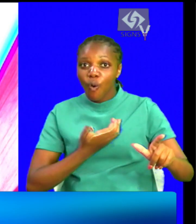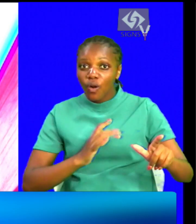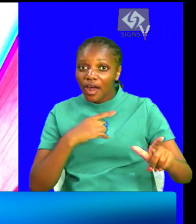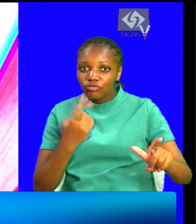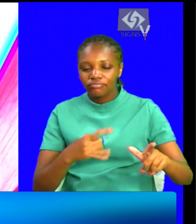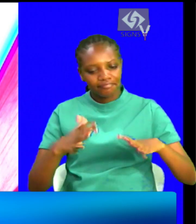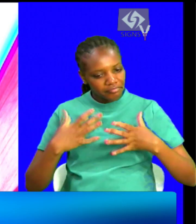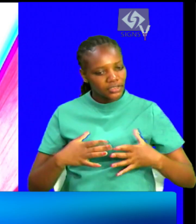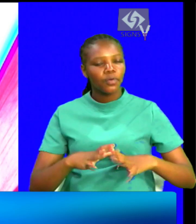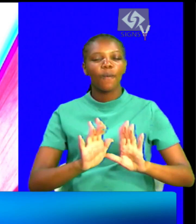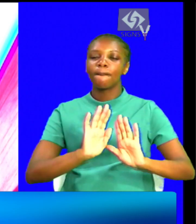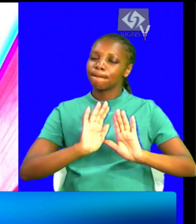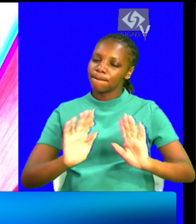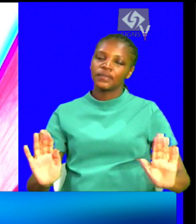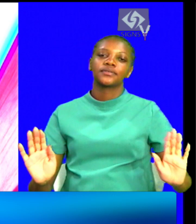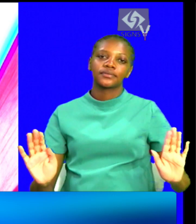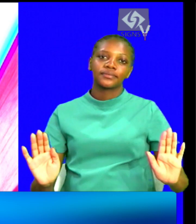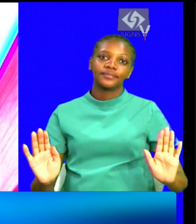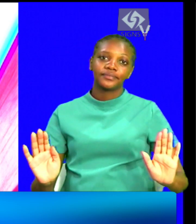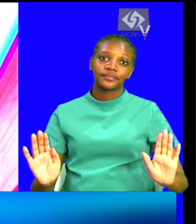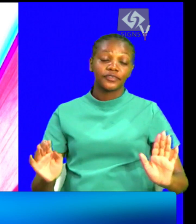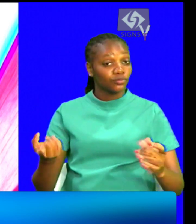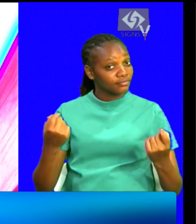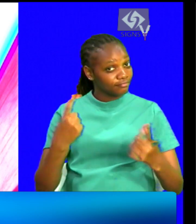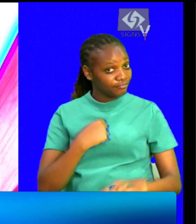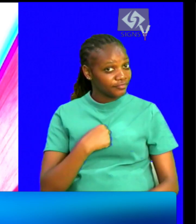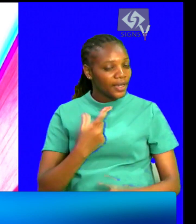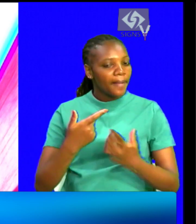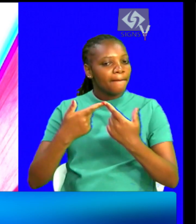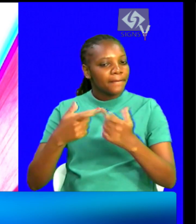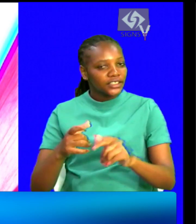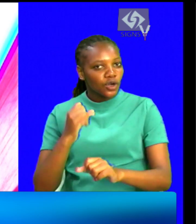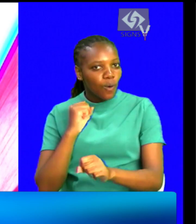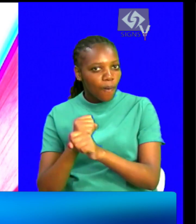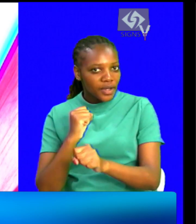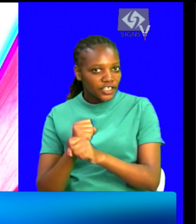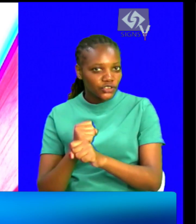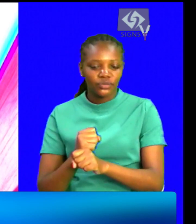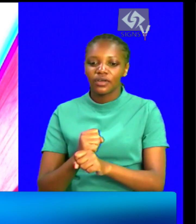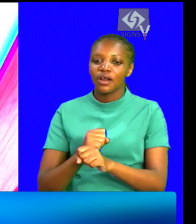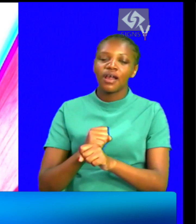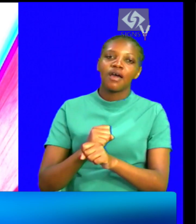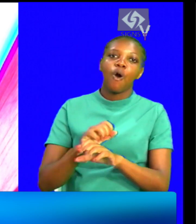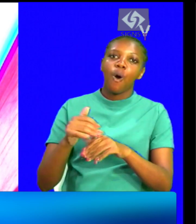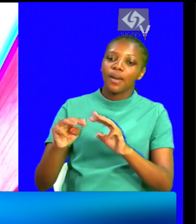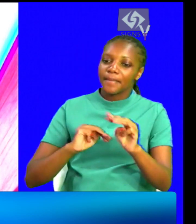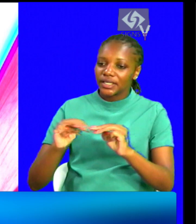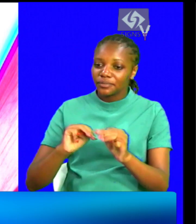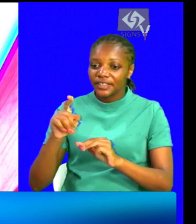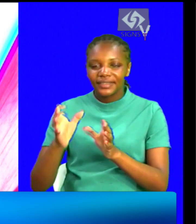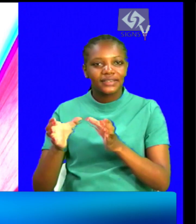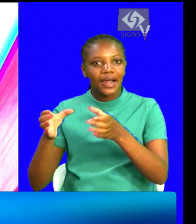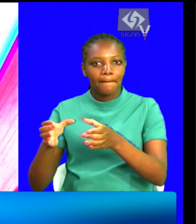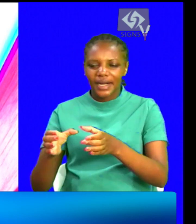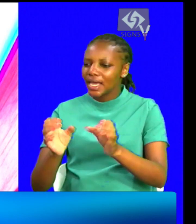Ardhi lazima ibaki ya wananchi wa hapa. Tunaelewana? Lakini operation ya hii